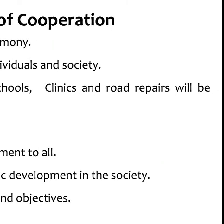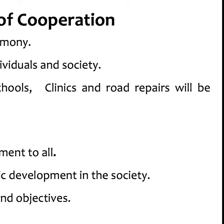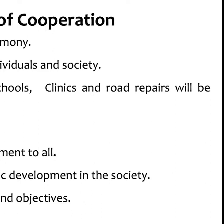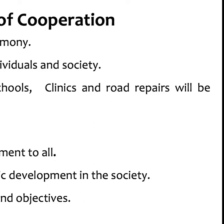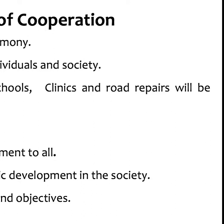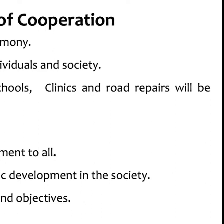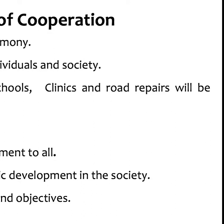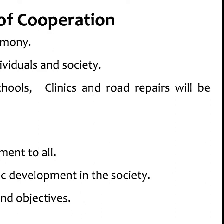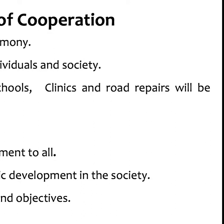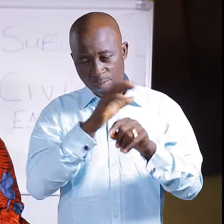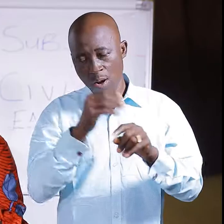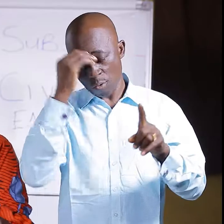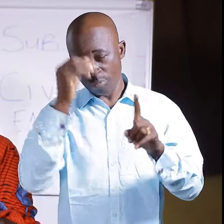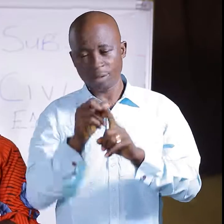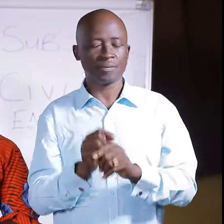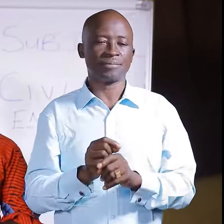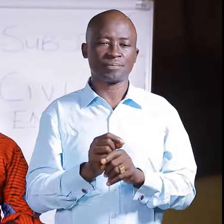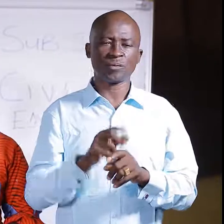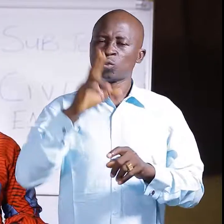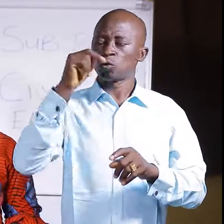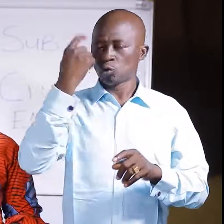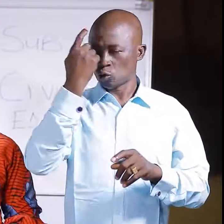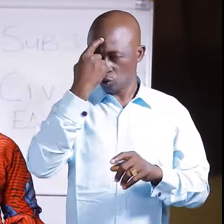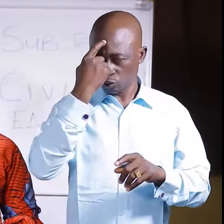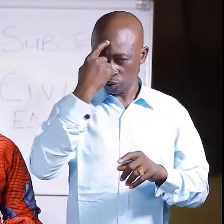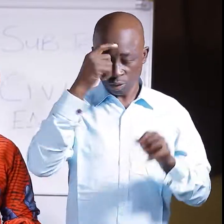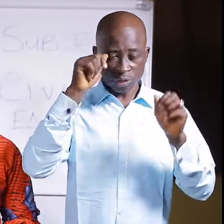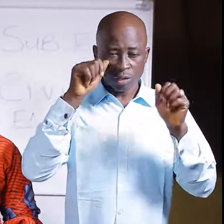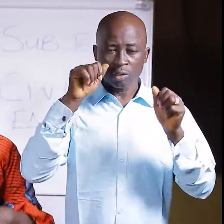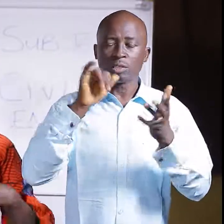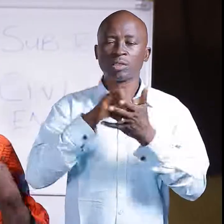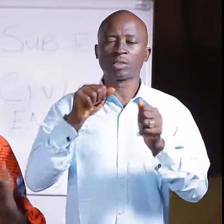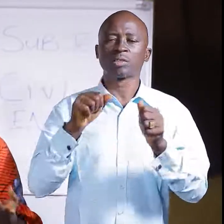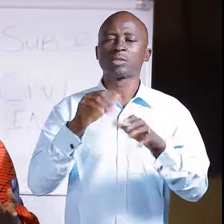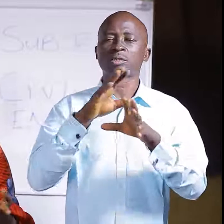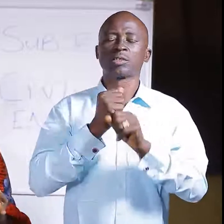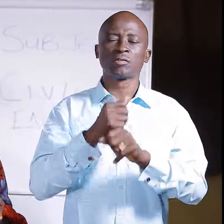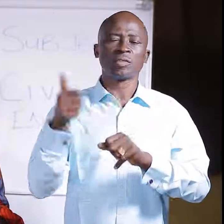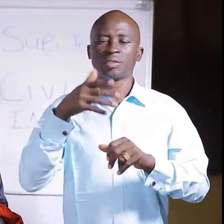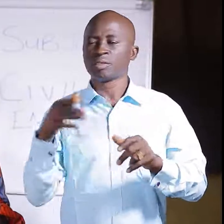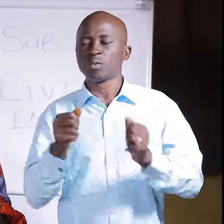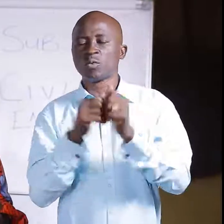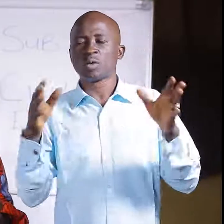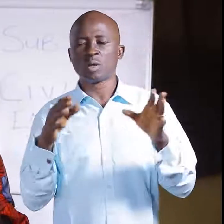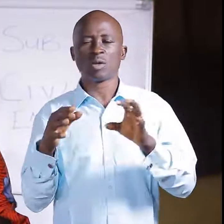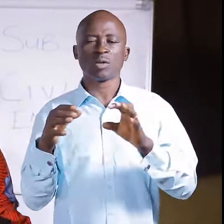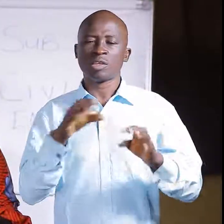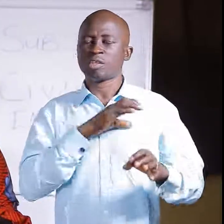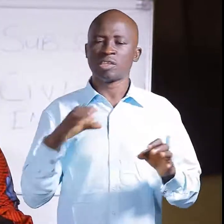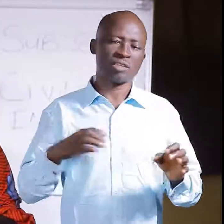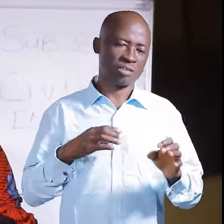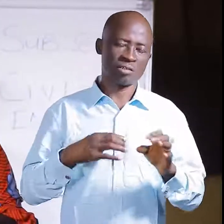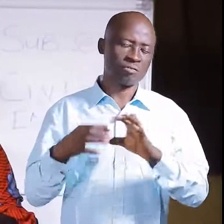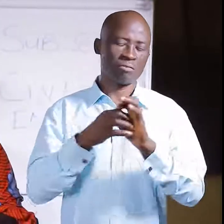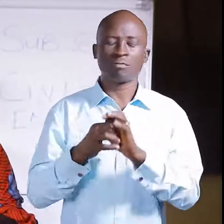and objective. There is no government that can achieve anything without the cooperation of the citizens. Because it is